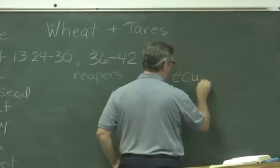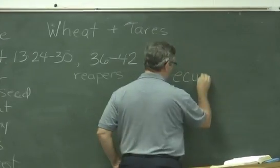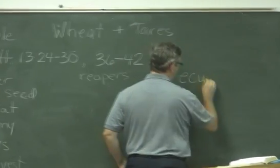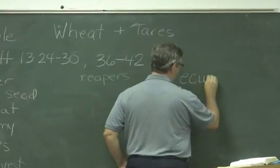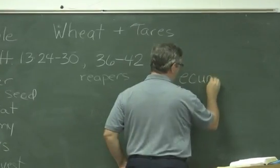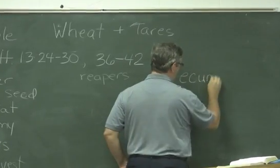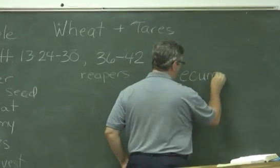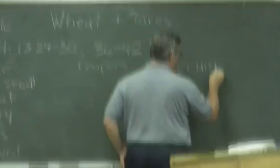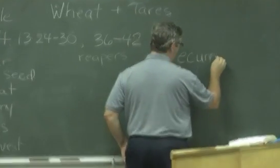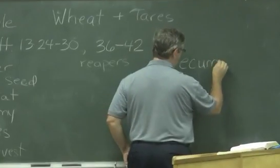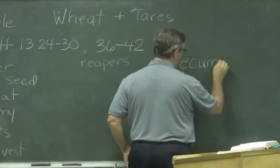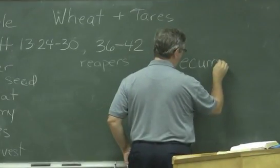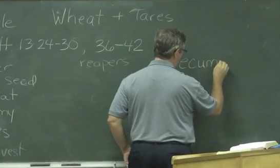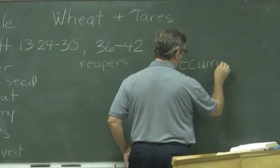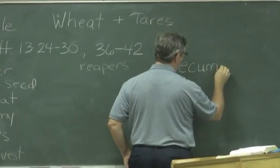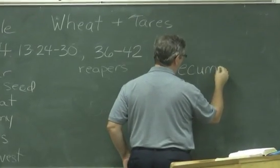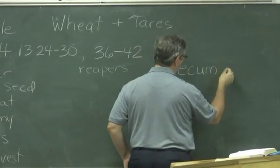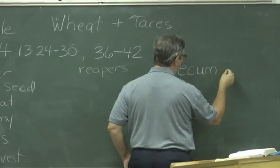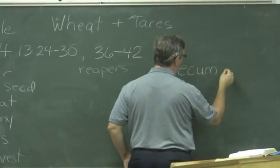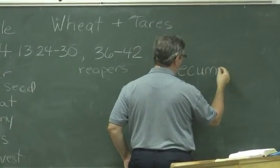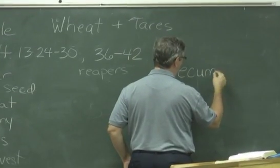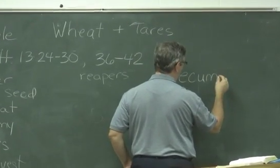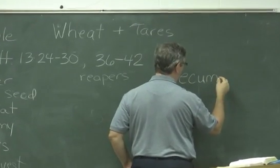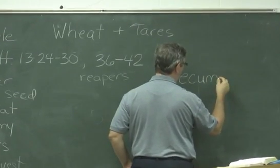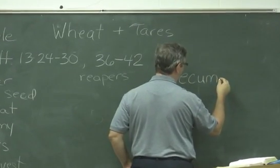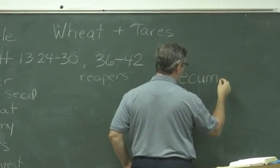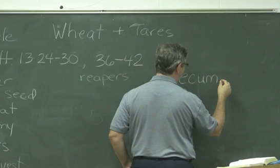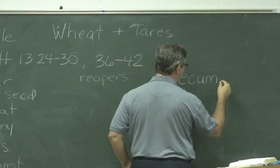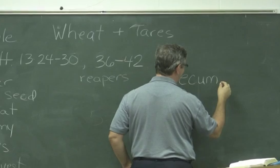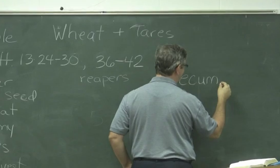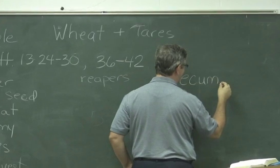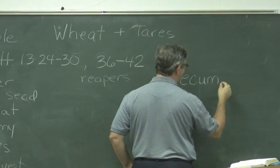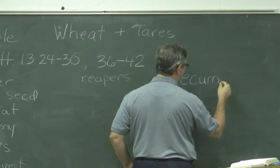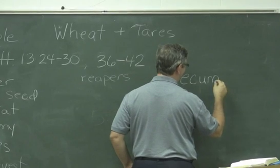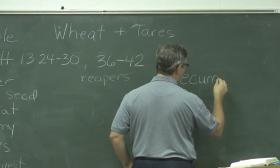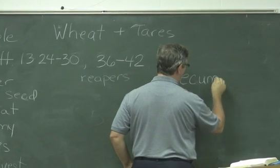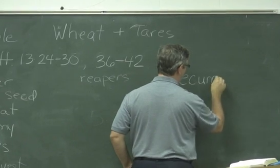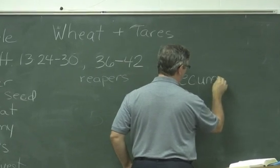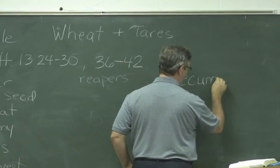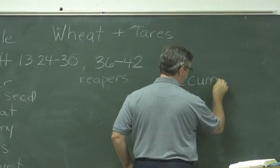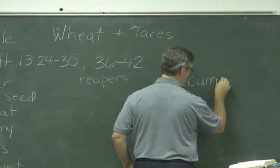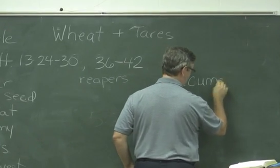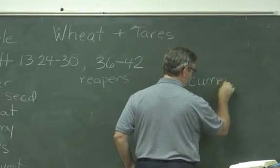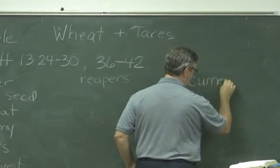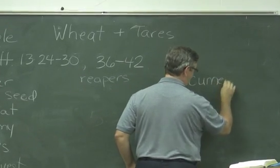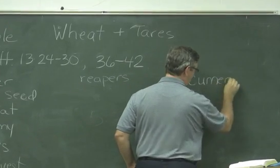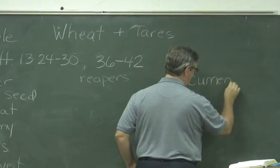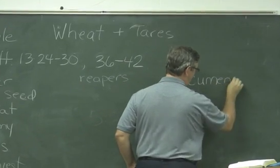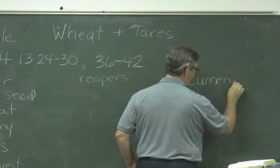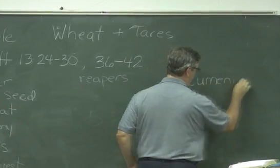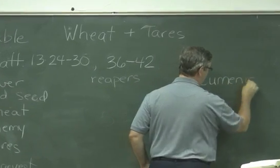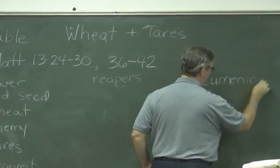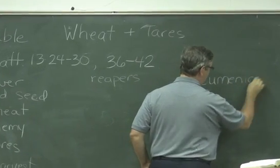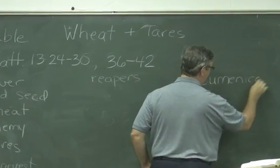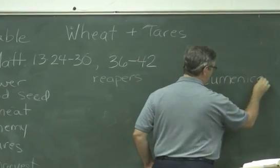like who doesn't want it, who is not a Christian, and they godly say so, or the Bible say